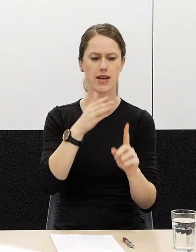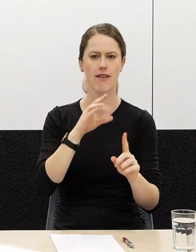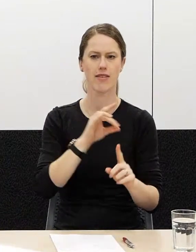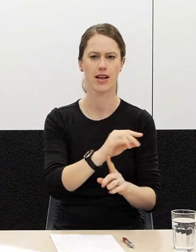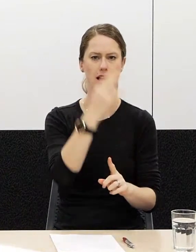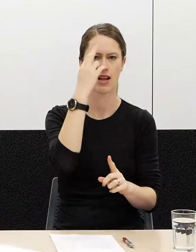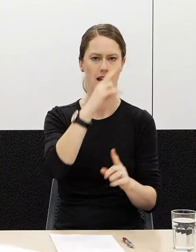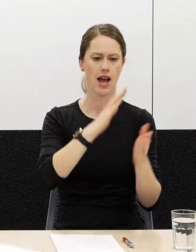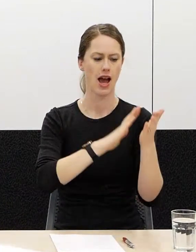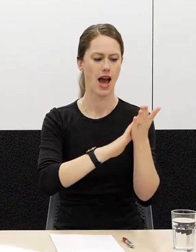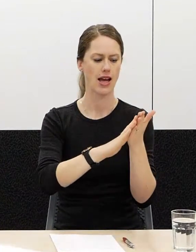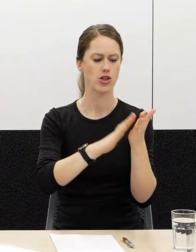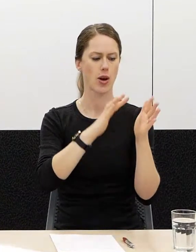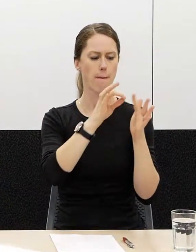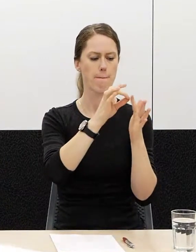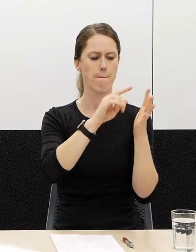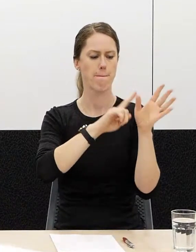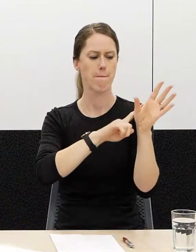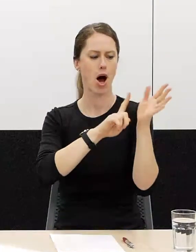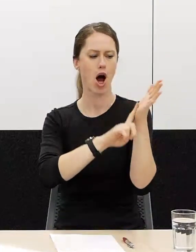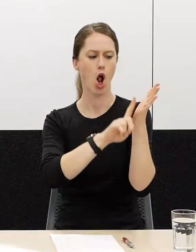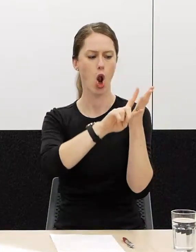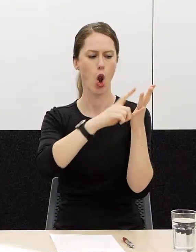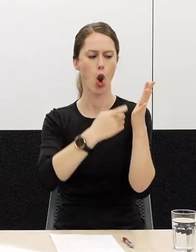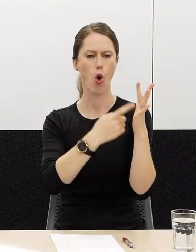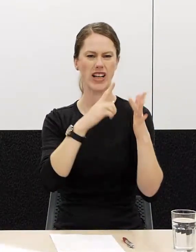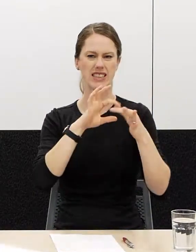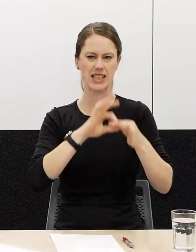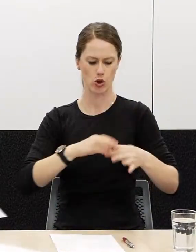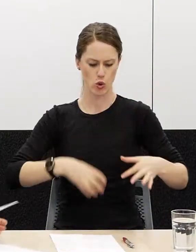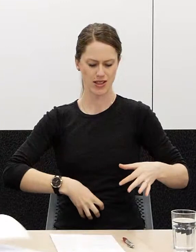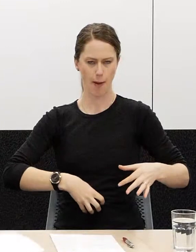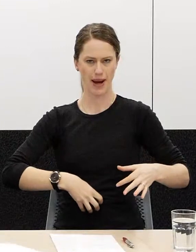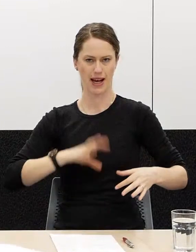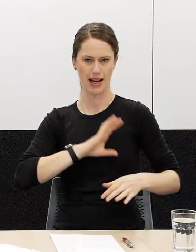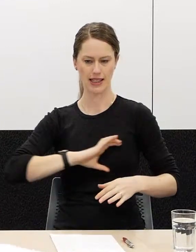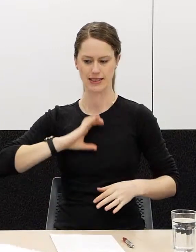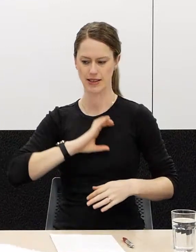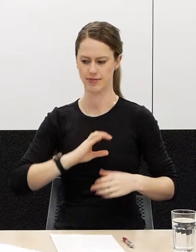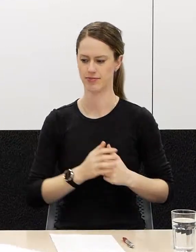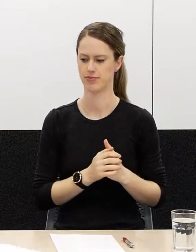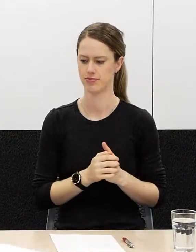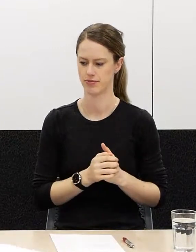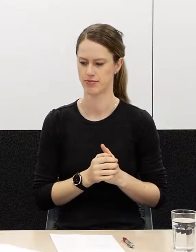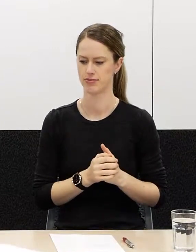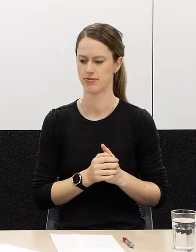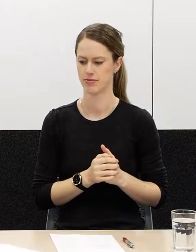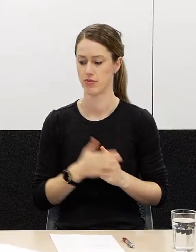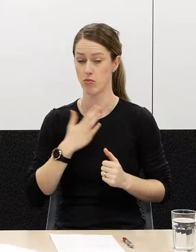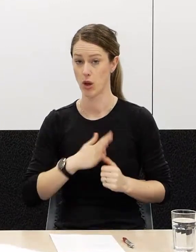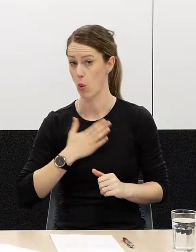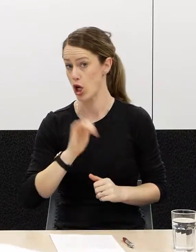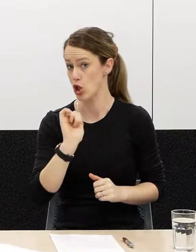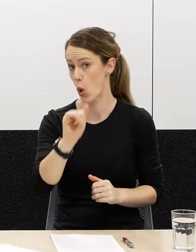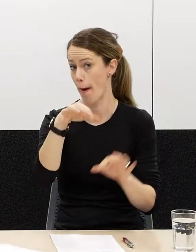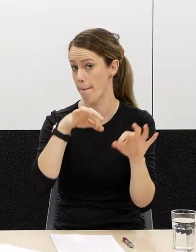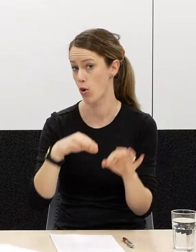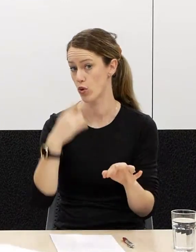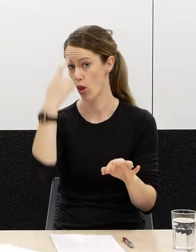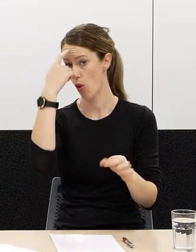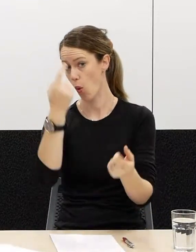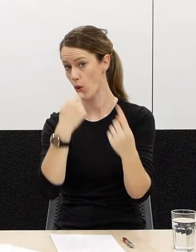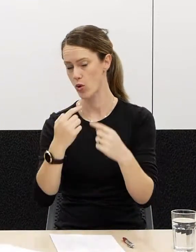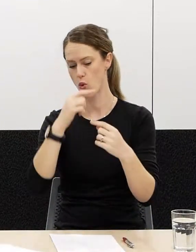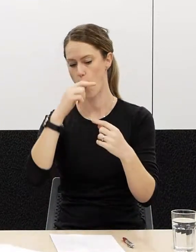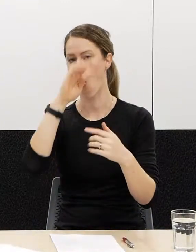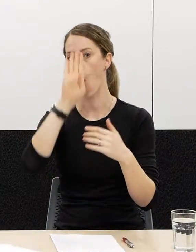called H. pylori, which can be associated with stomach cancer. We're seeking your input and thoughts on